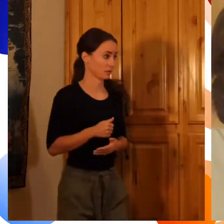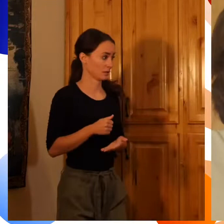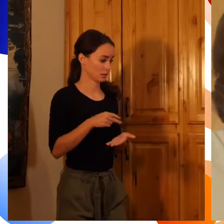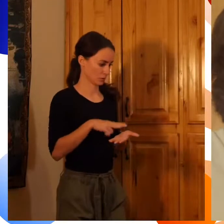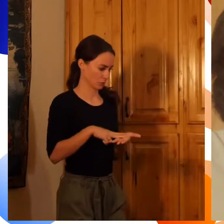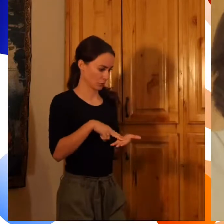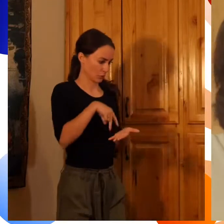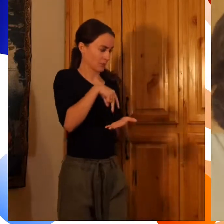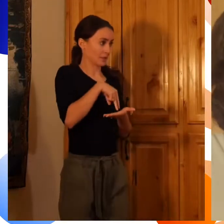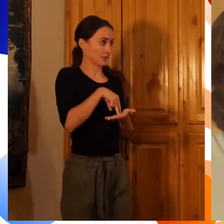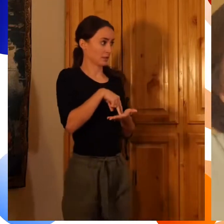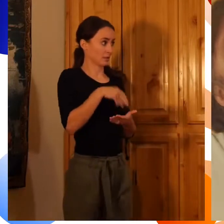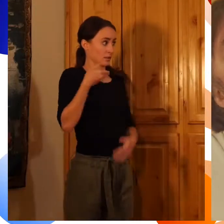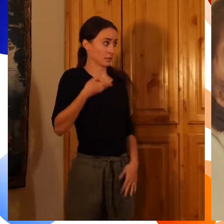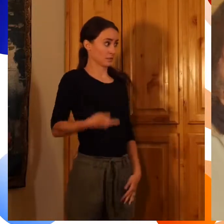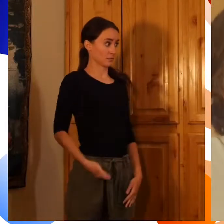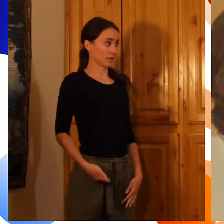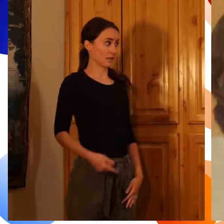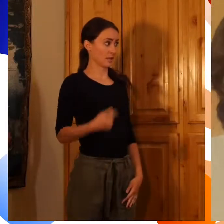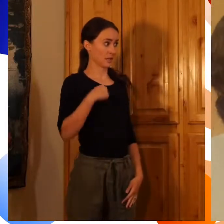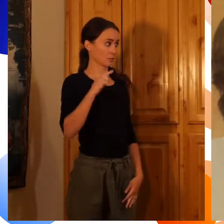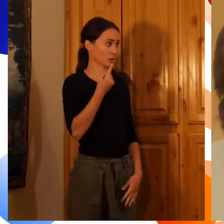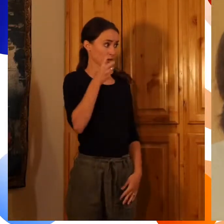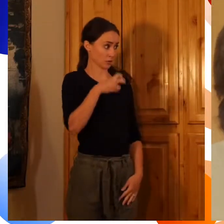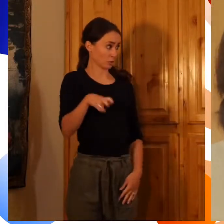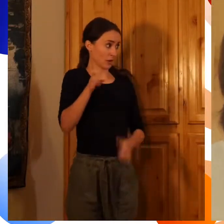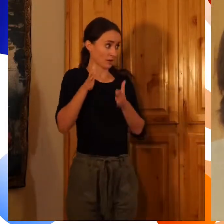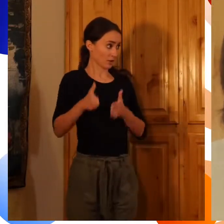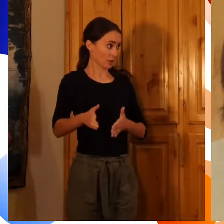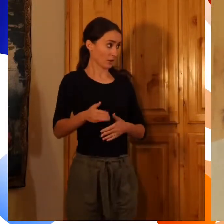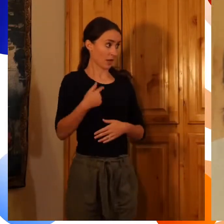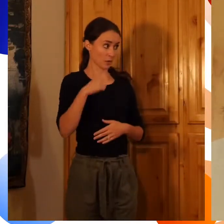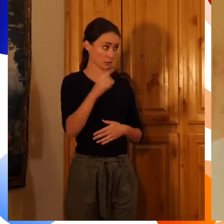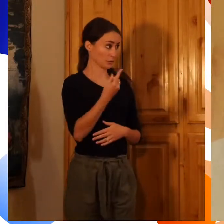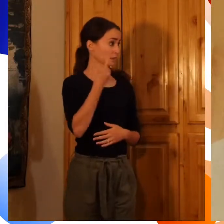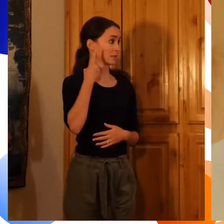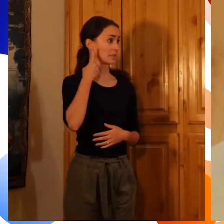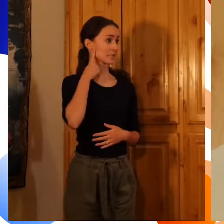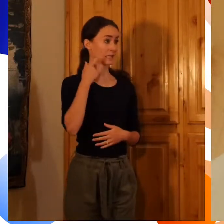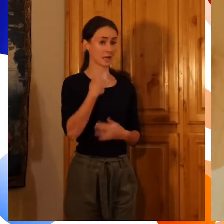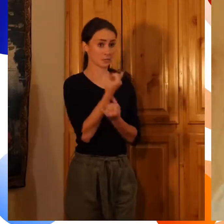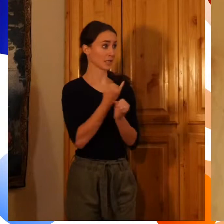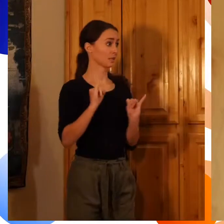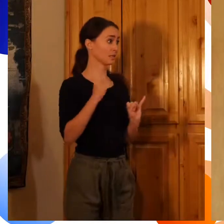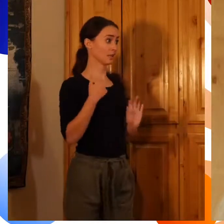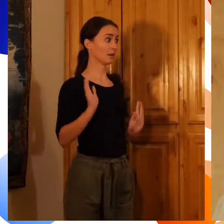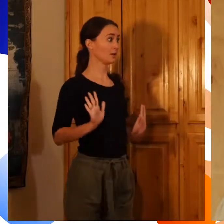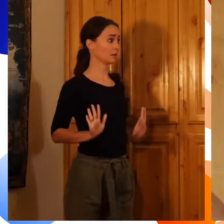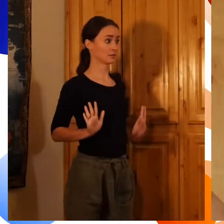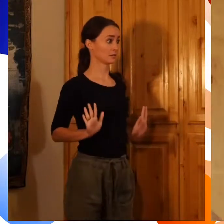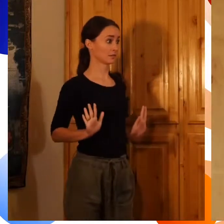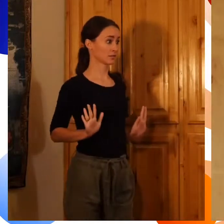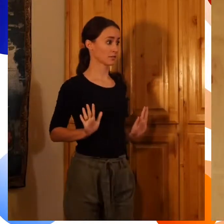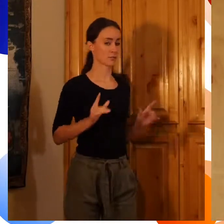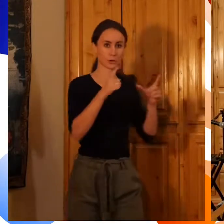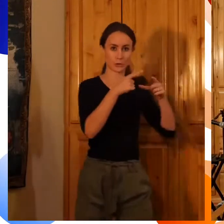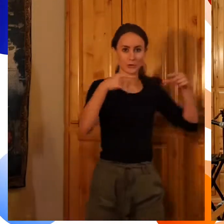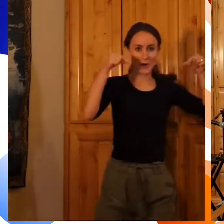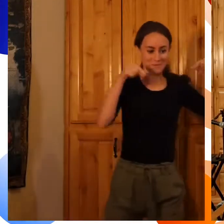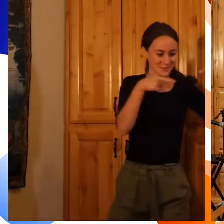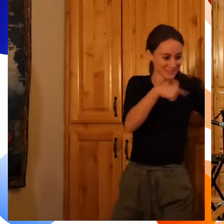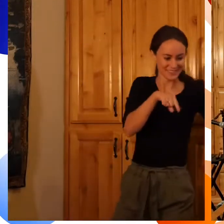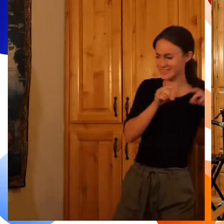I, a lonely tinker, and I was just listening to the lovely music you're playing there." And the goblin said, "You have not. You